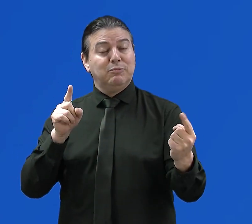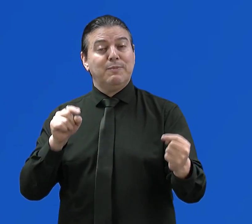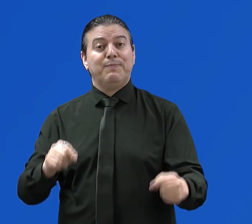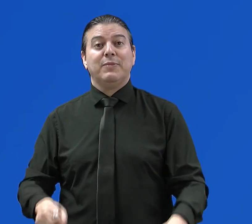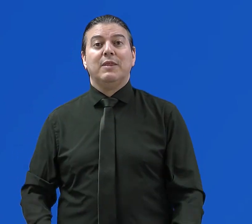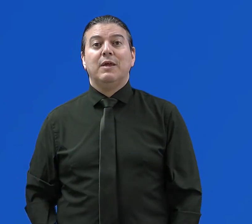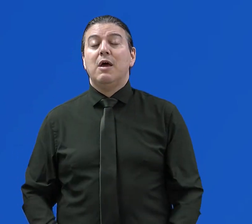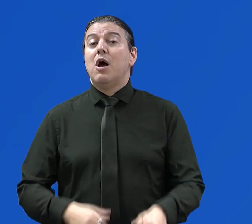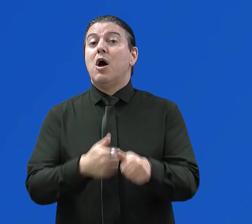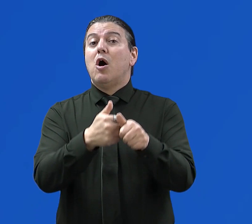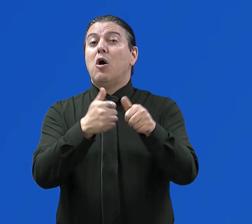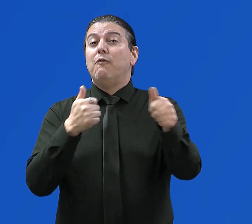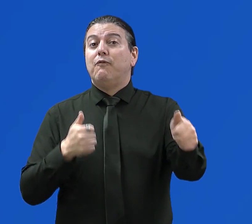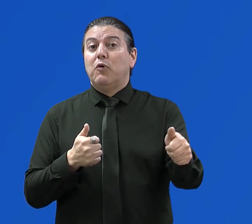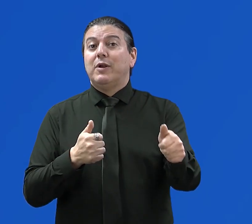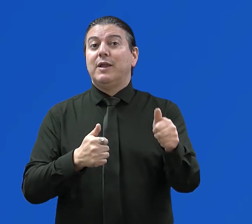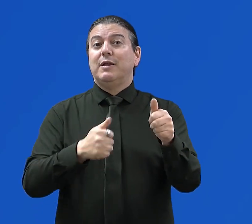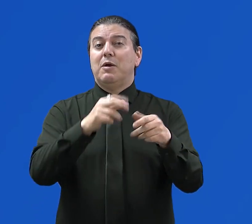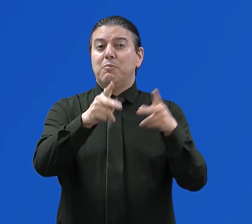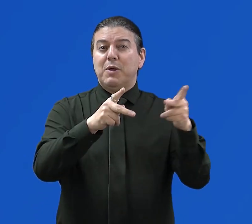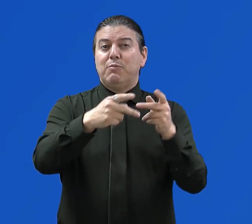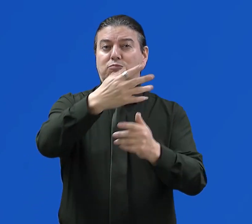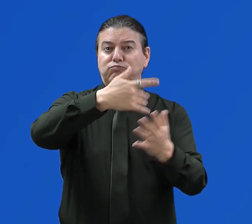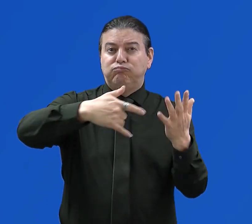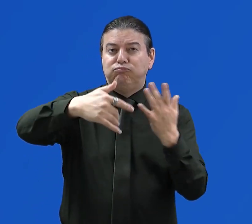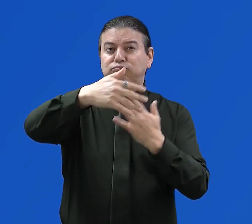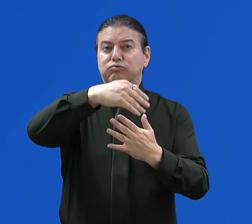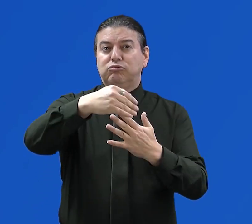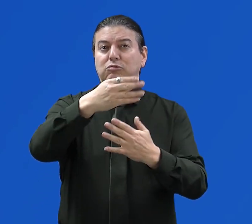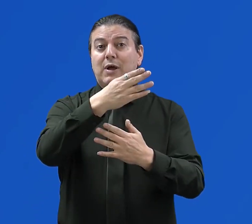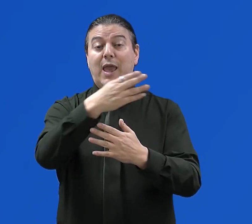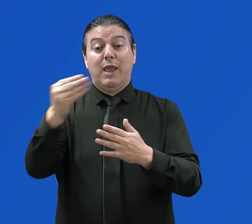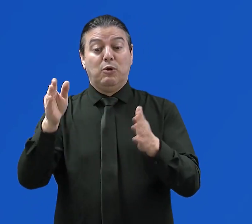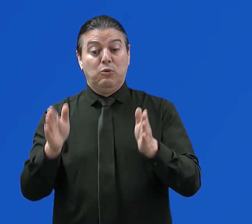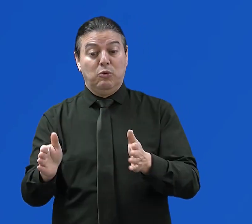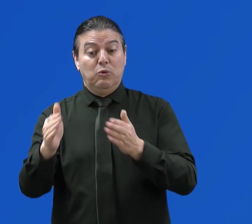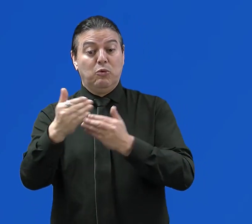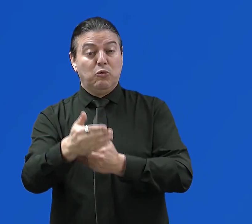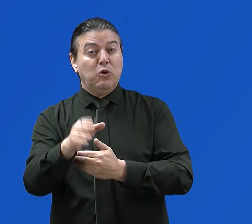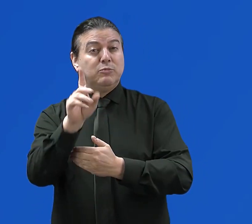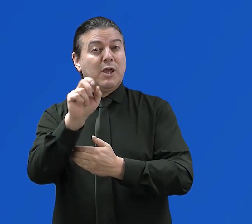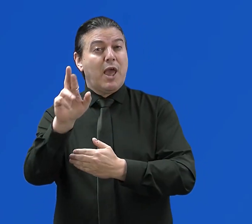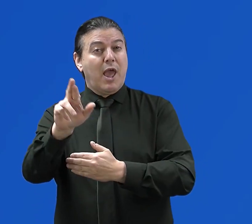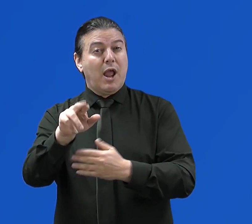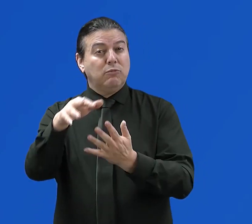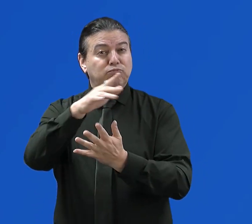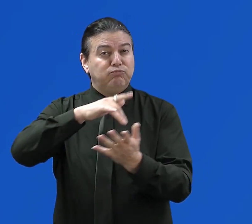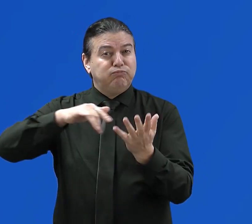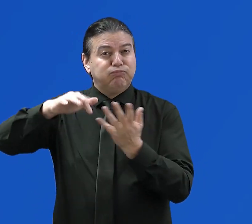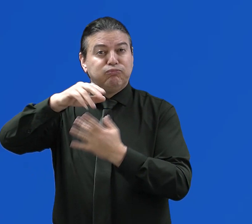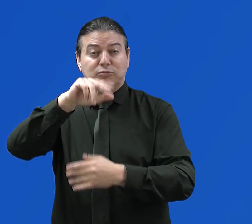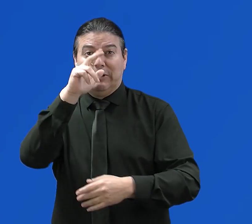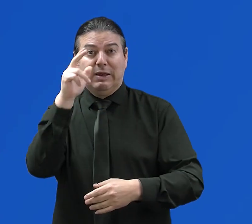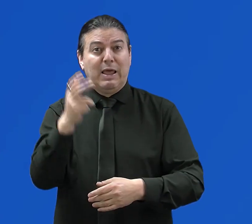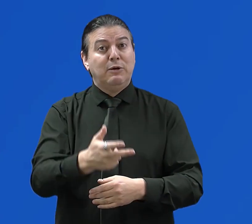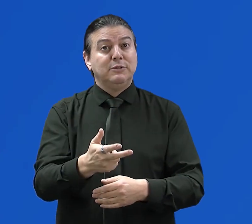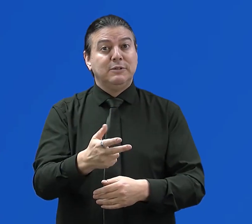avoiding crowds and poorly ventilated spaces, and washing your hands often.